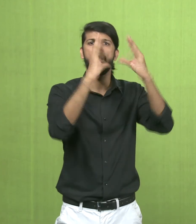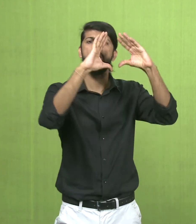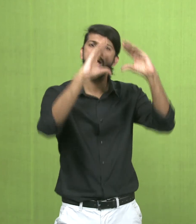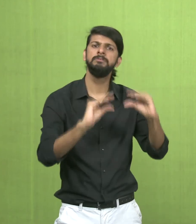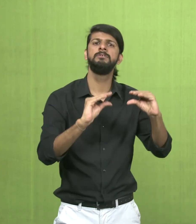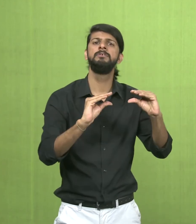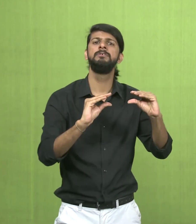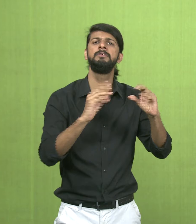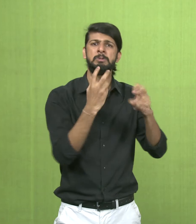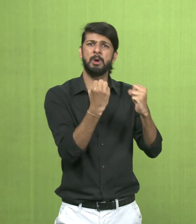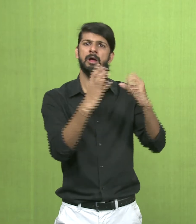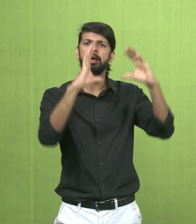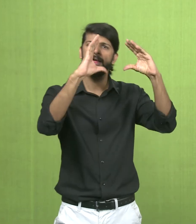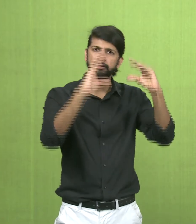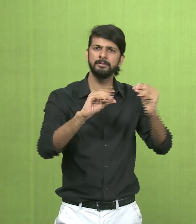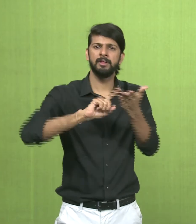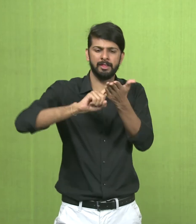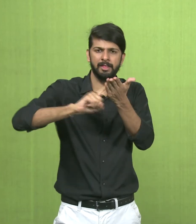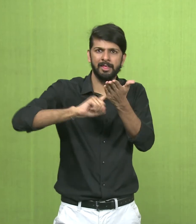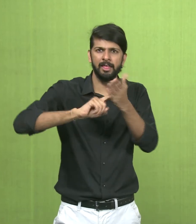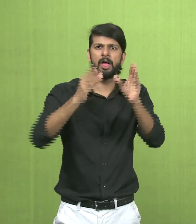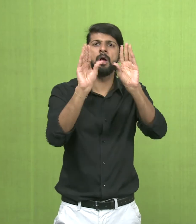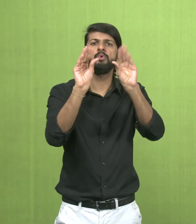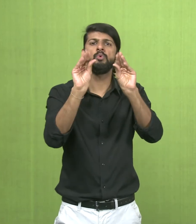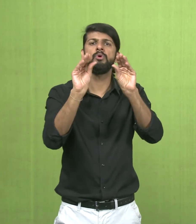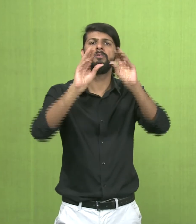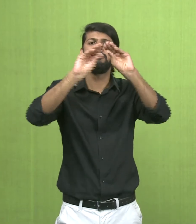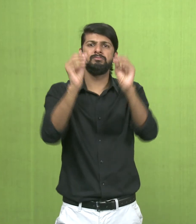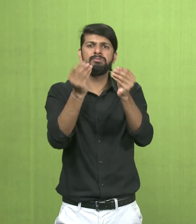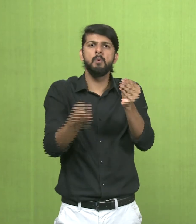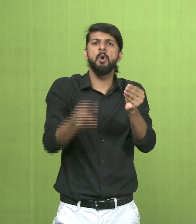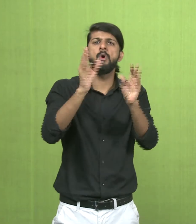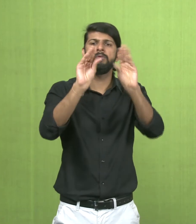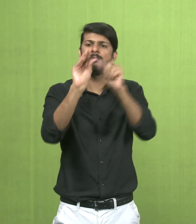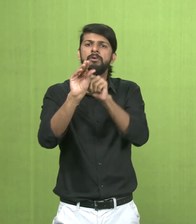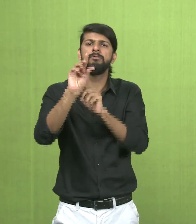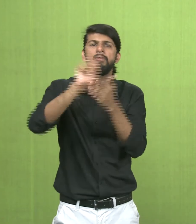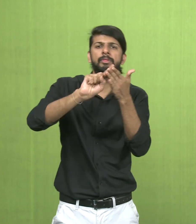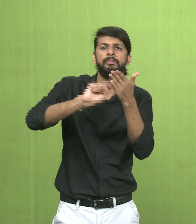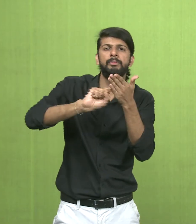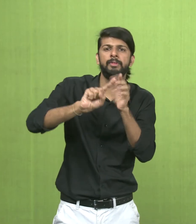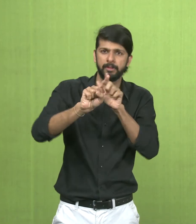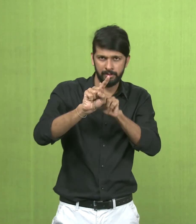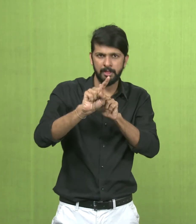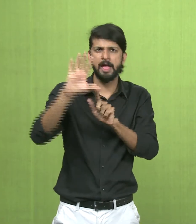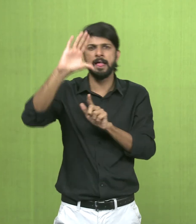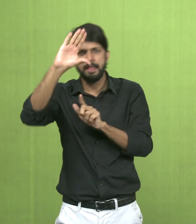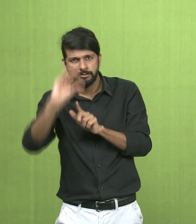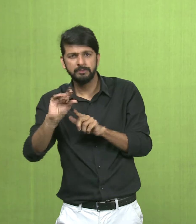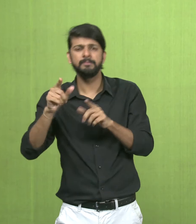So, the hardness has more clay and less graphite.